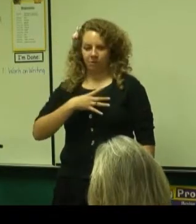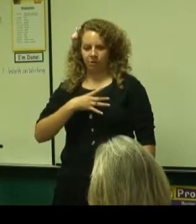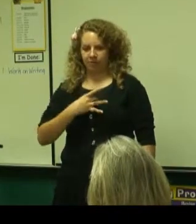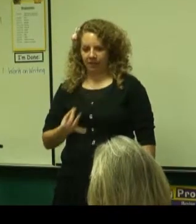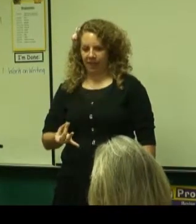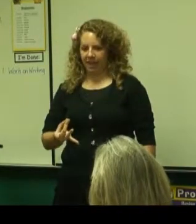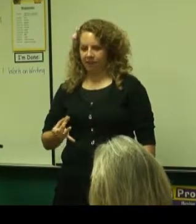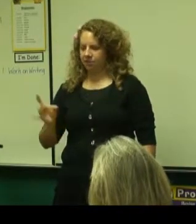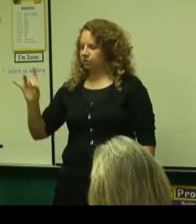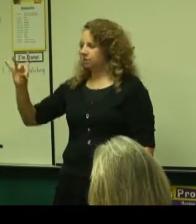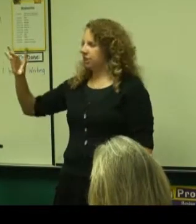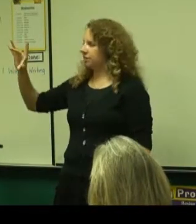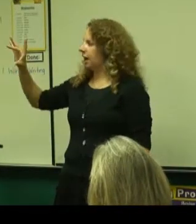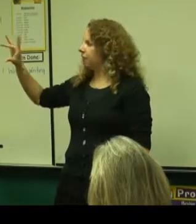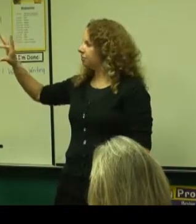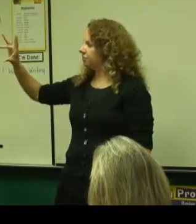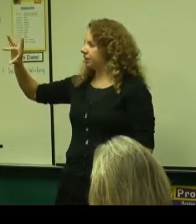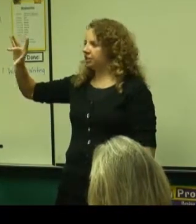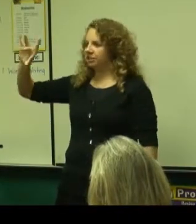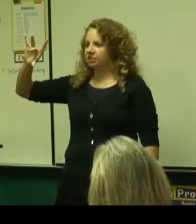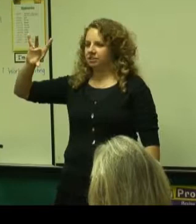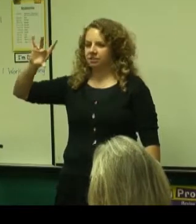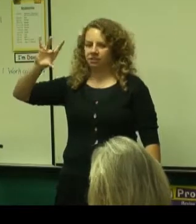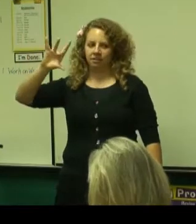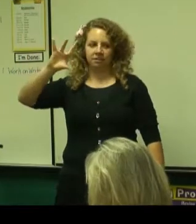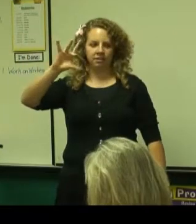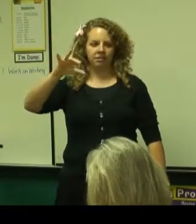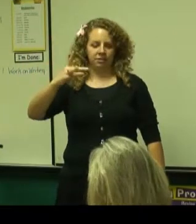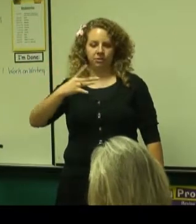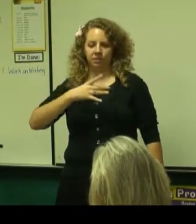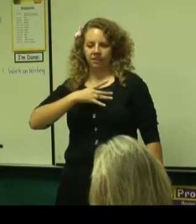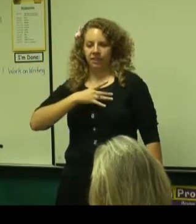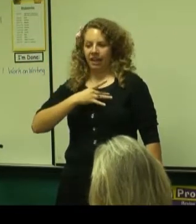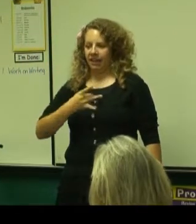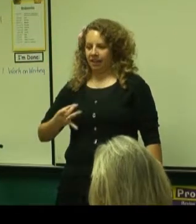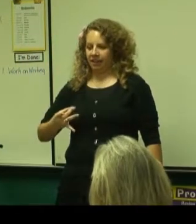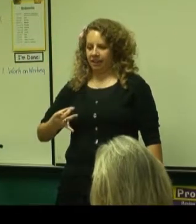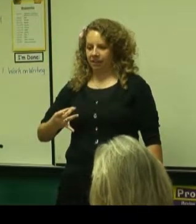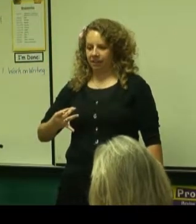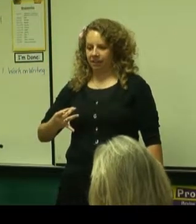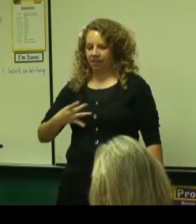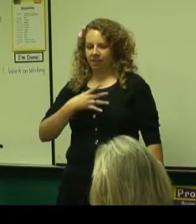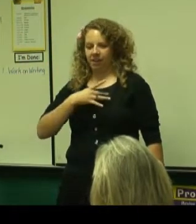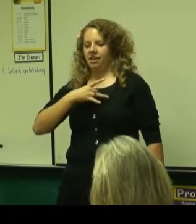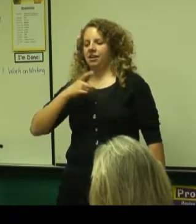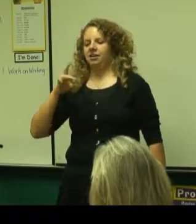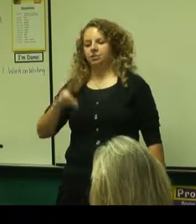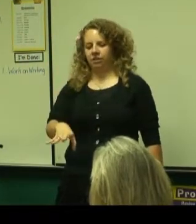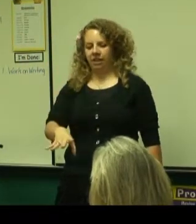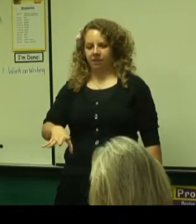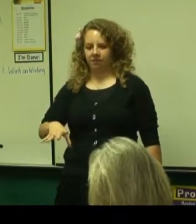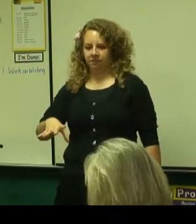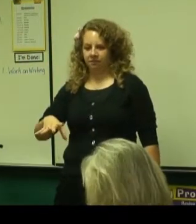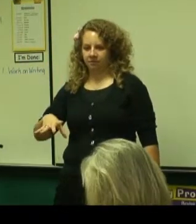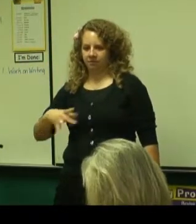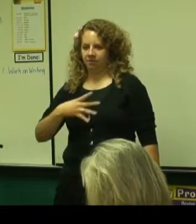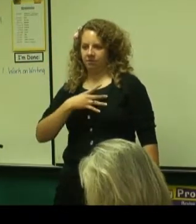So it'd be like. So it's like that with your fingers. So like and don't like.